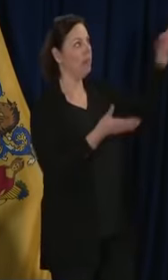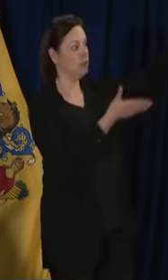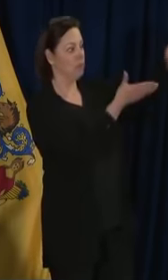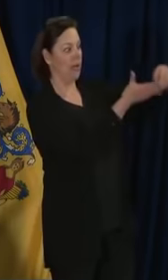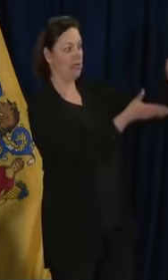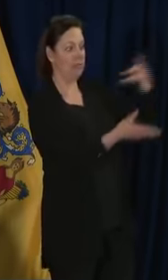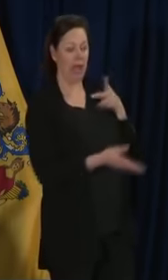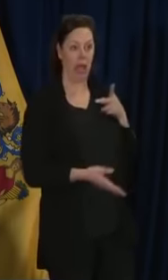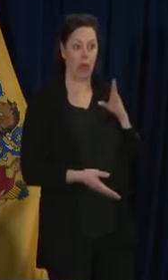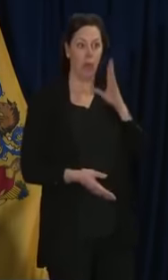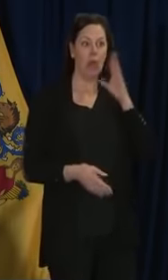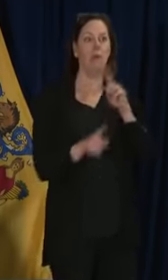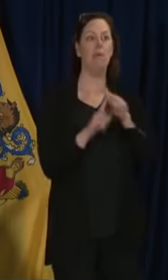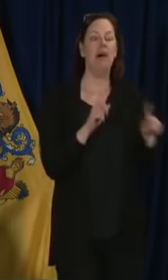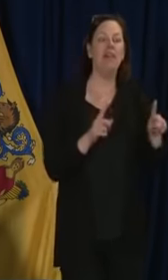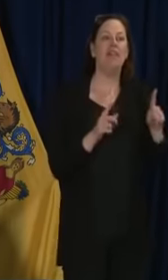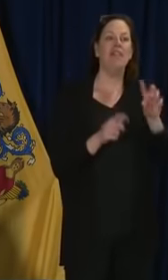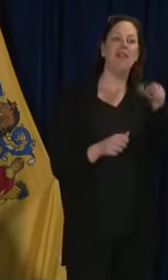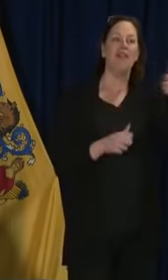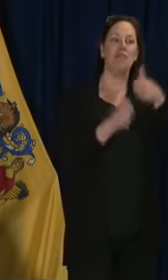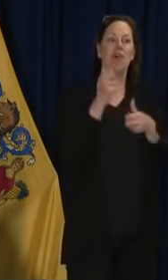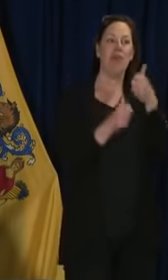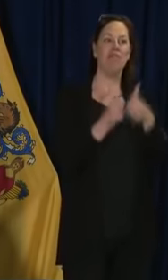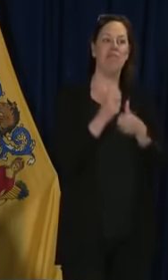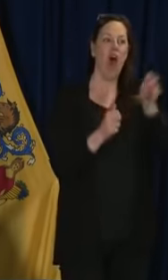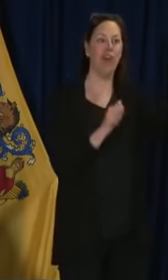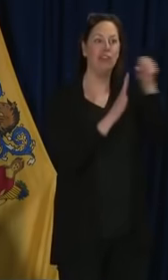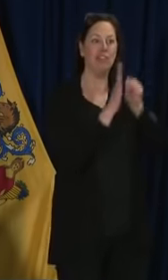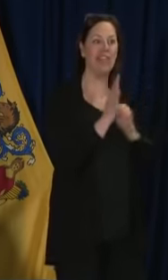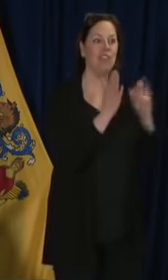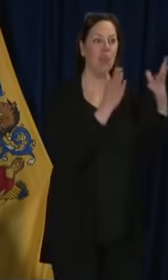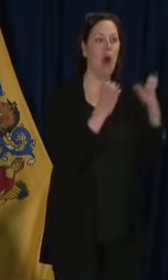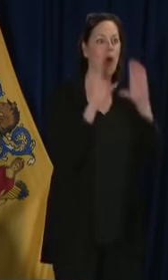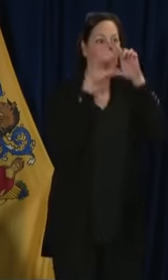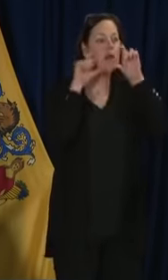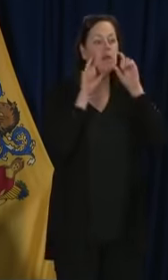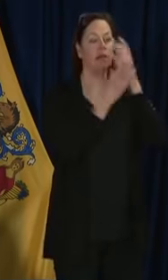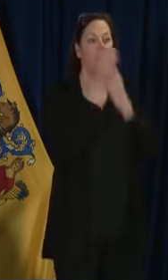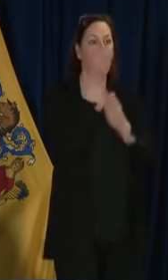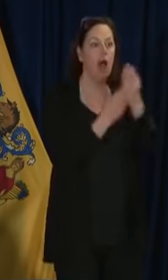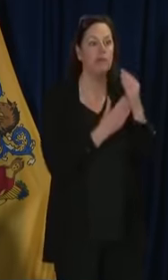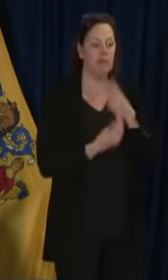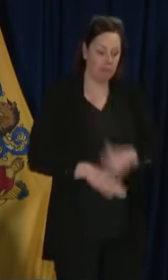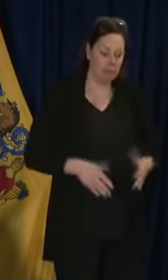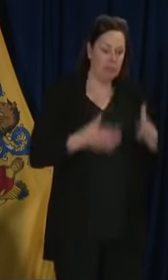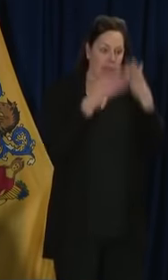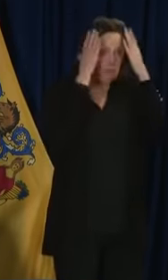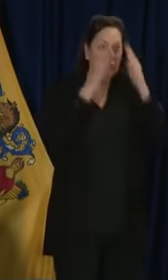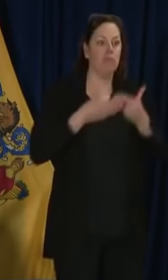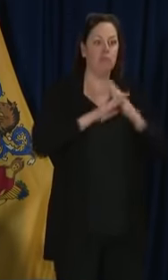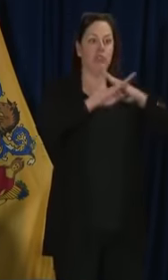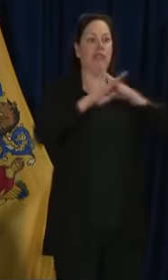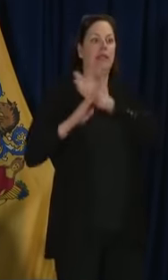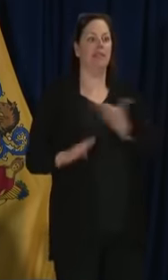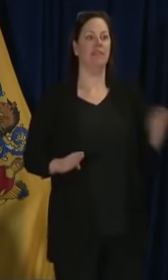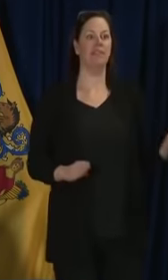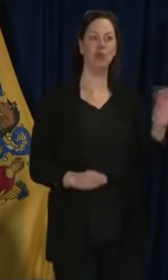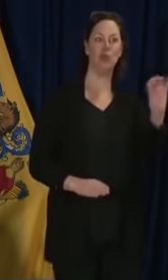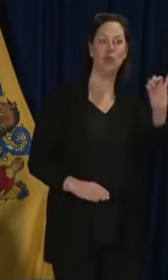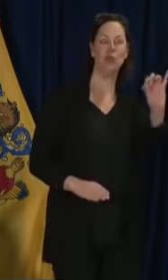stuff. It's not like we're the only state that's looking for this stuff right now. And so Judy made the point, which is a really important